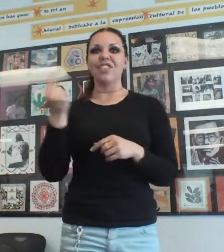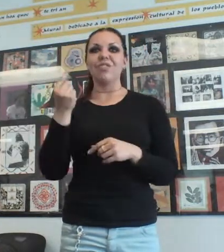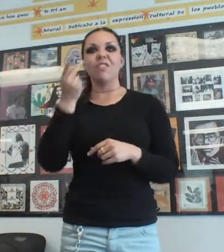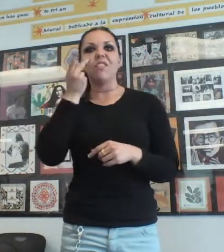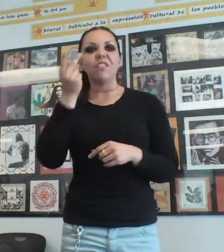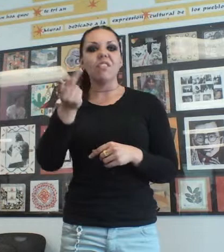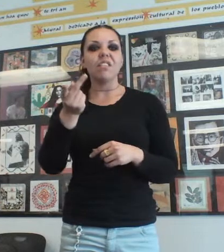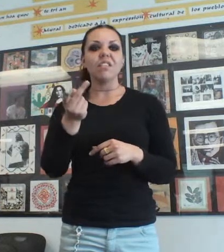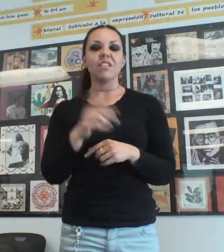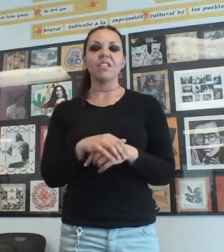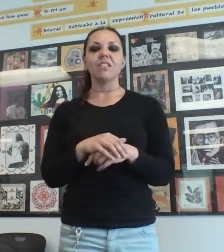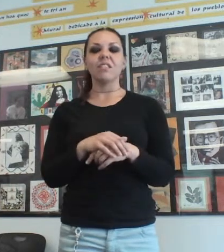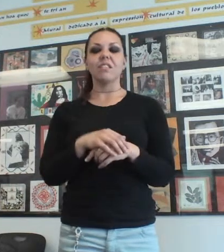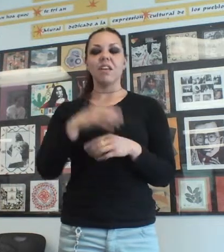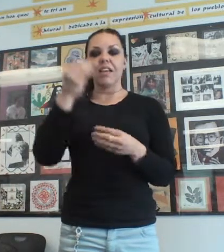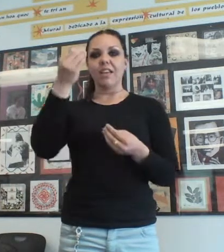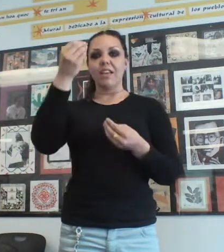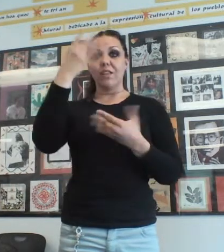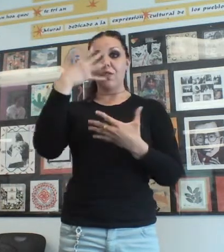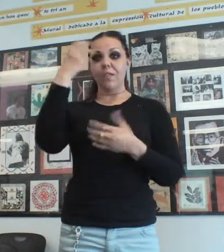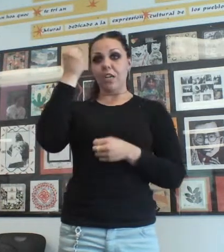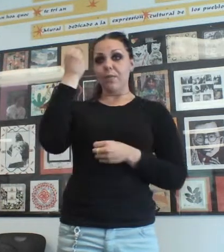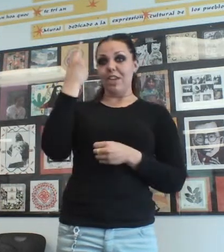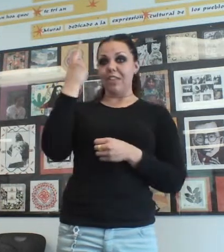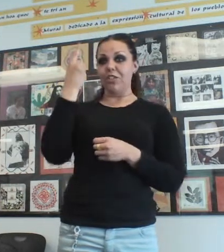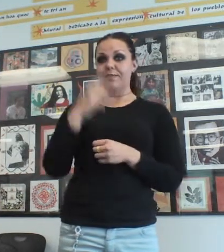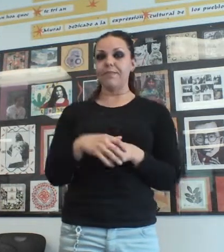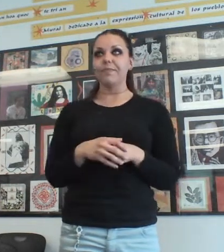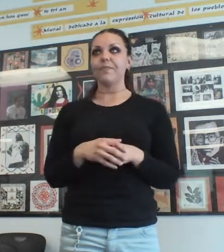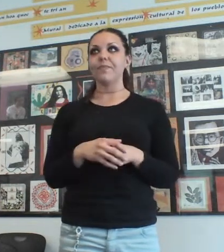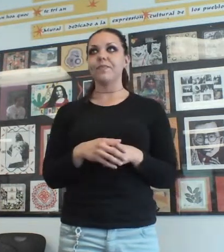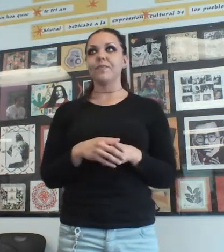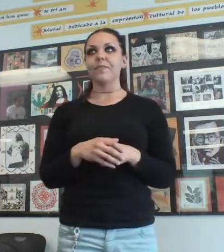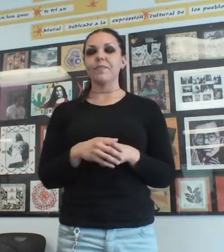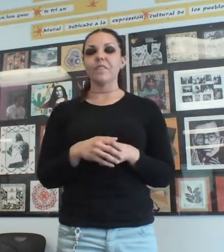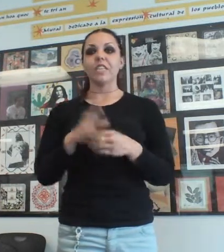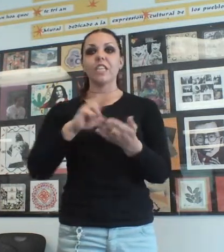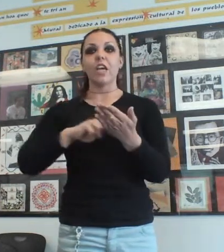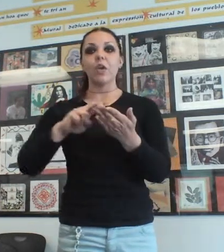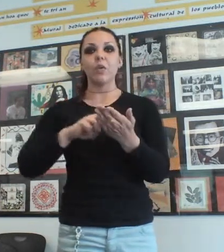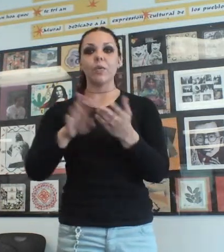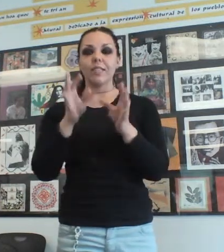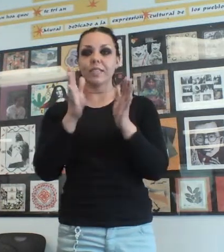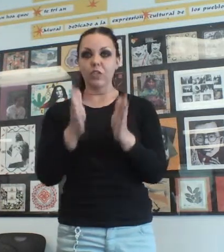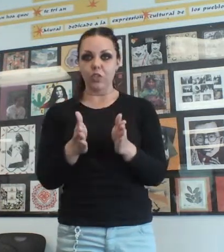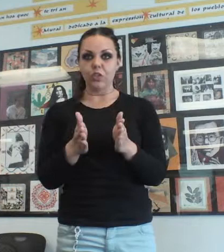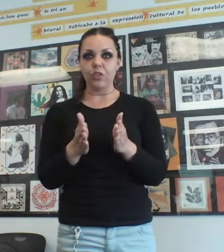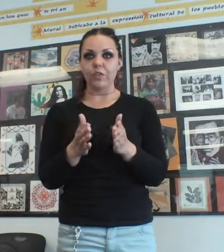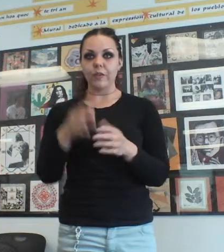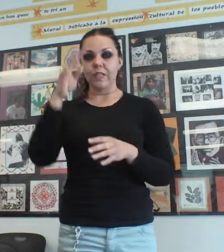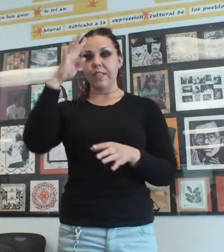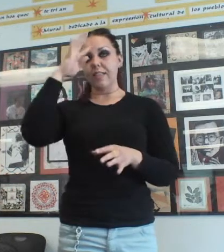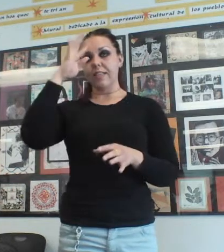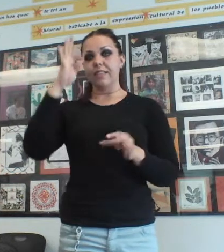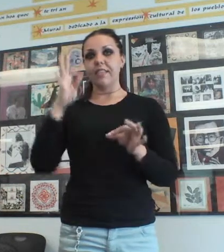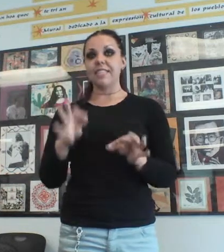But they're all pretty straightforward. They just, as researchers decide to use different word